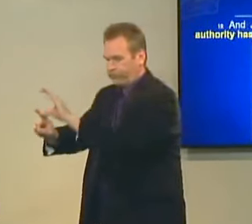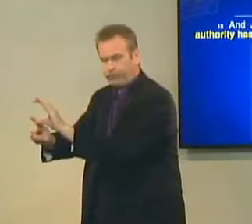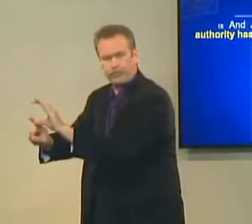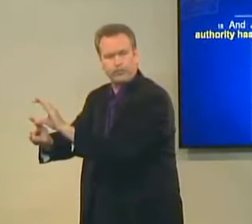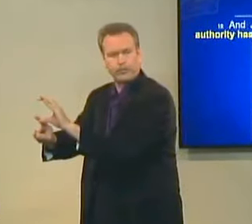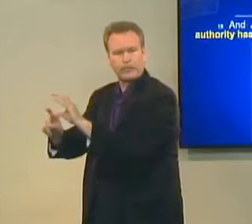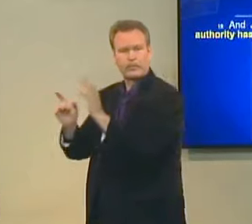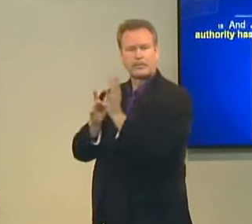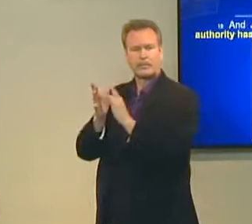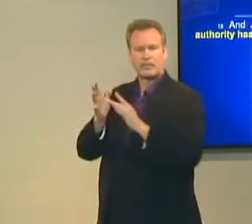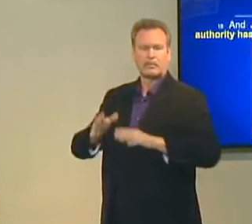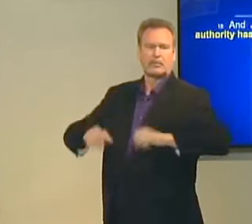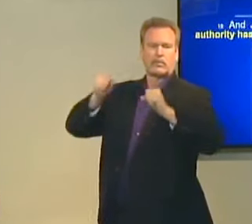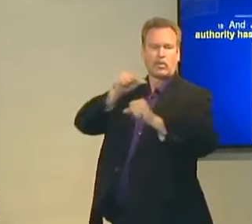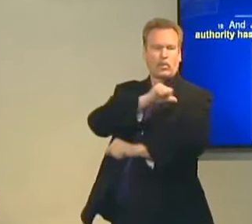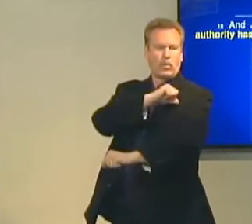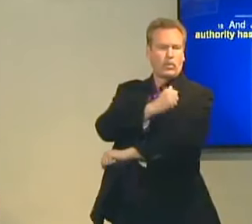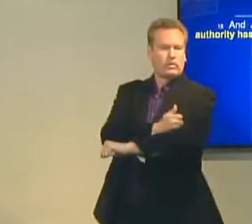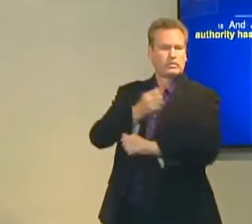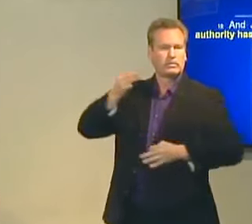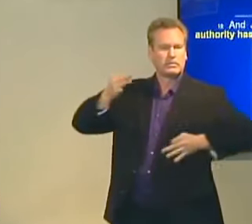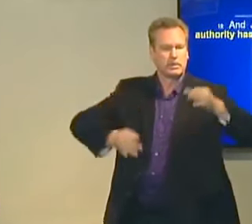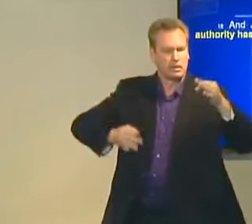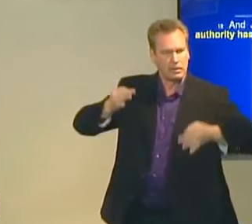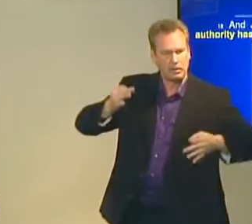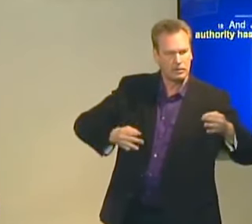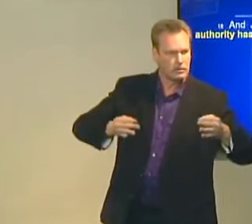the judgment and the authority to the Son.